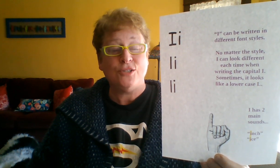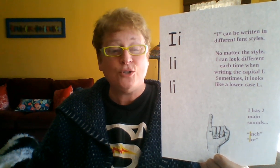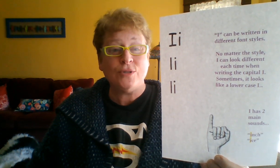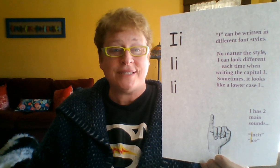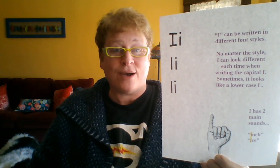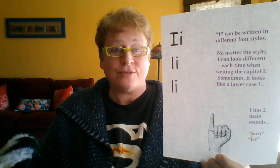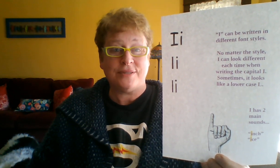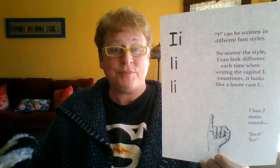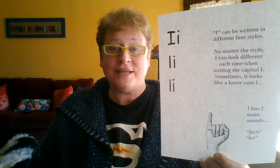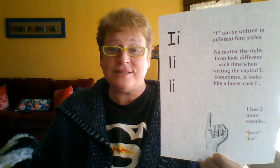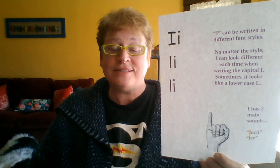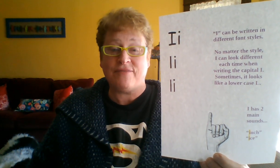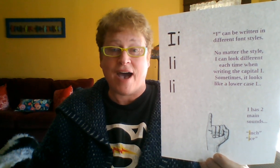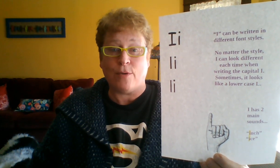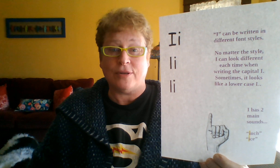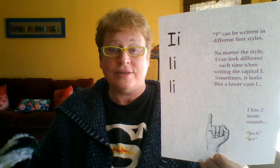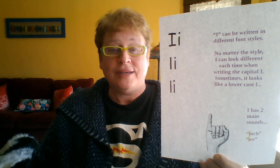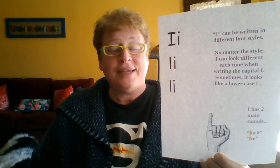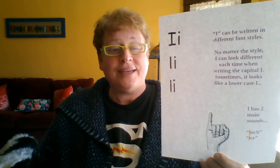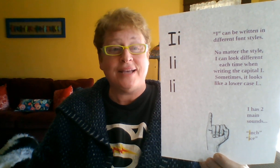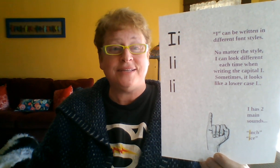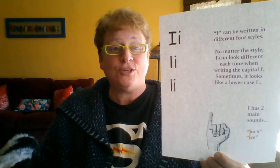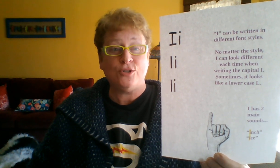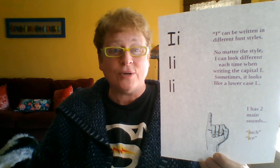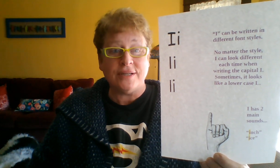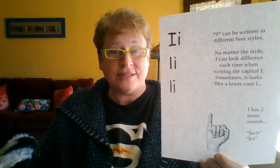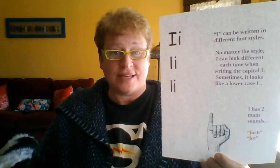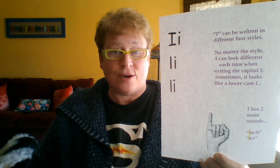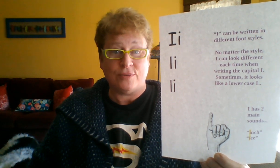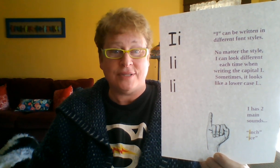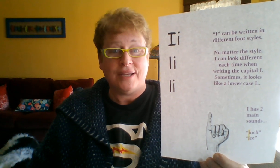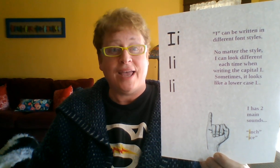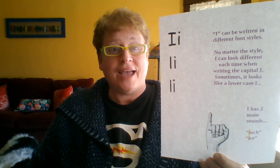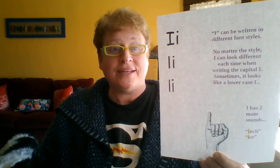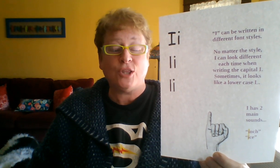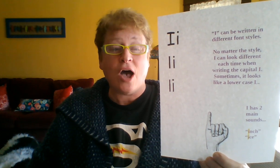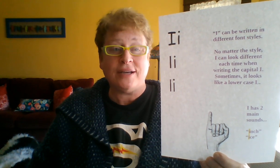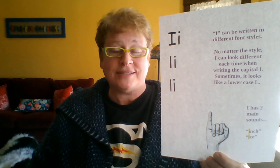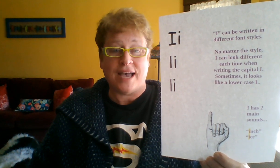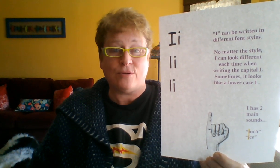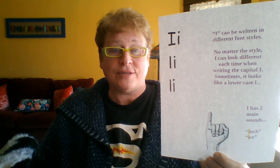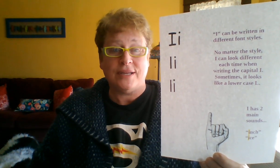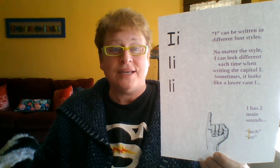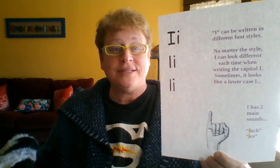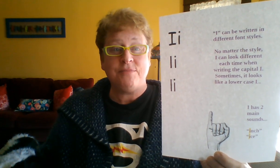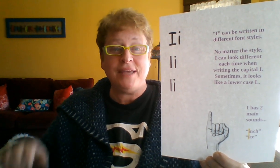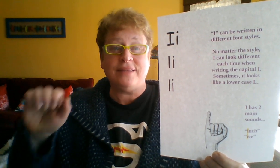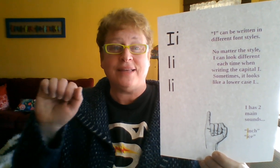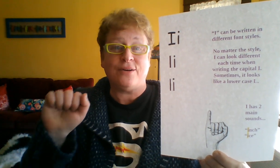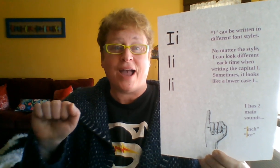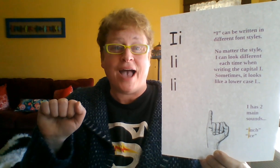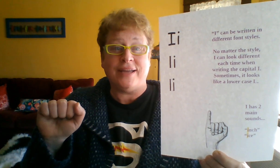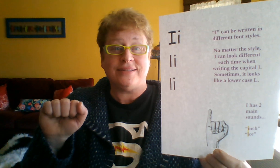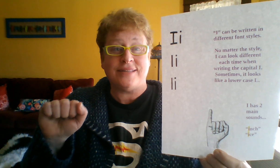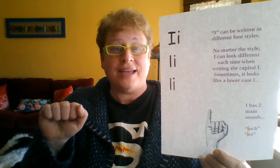two sounds because it's a vowel. It has a short sound and a long sound. To make the letter I in sign